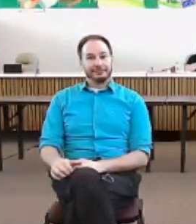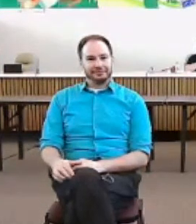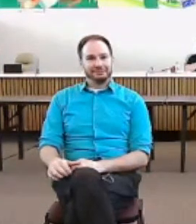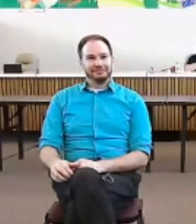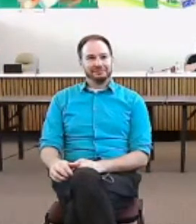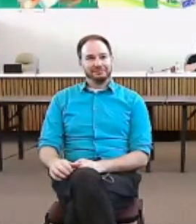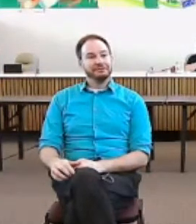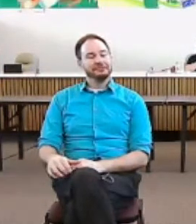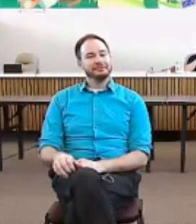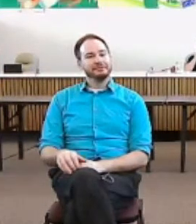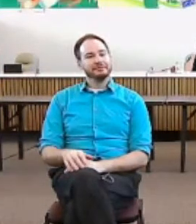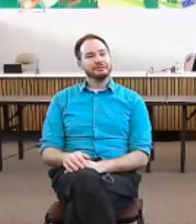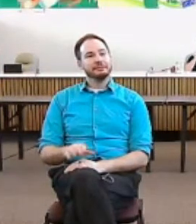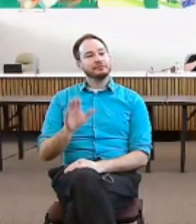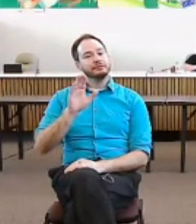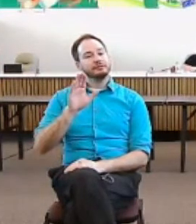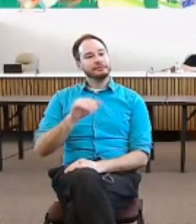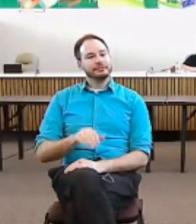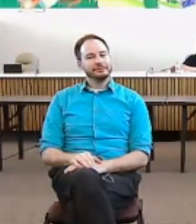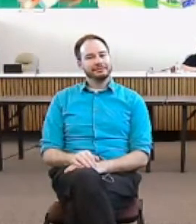Kayla.